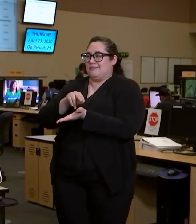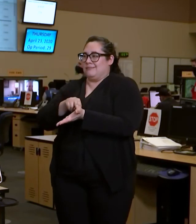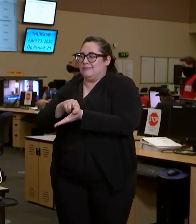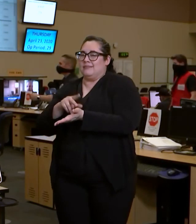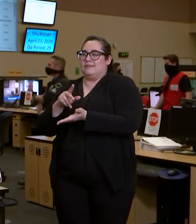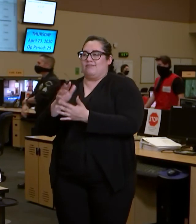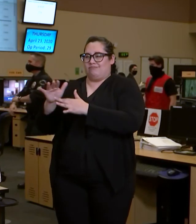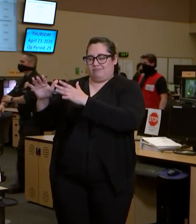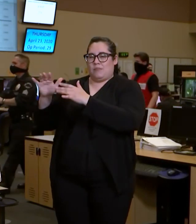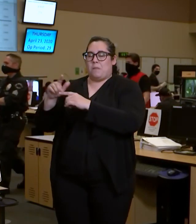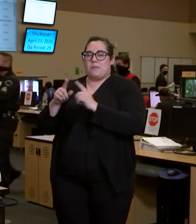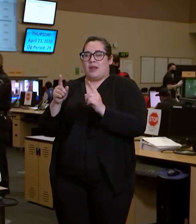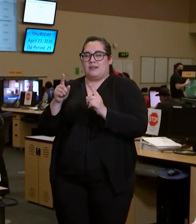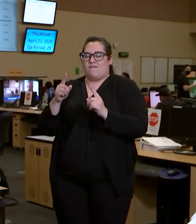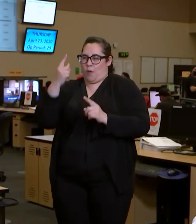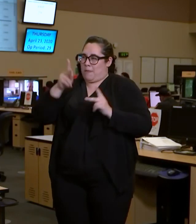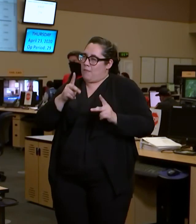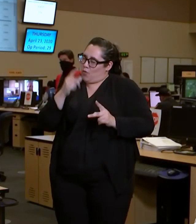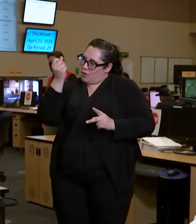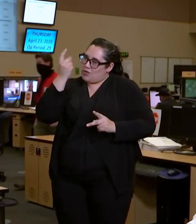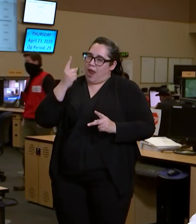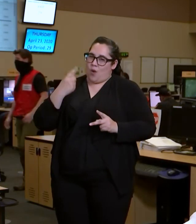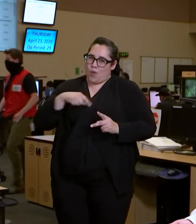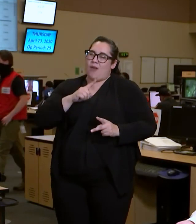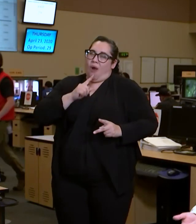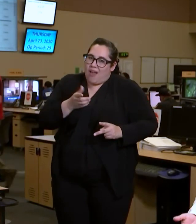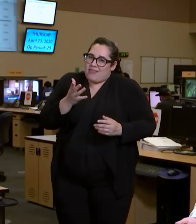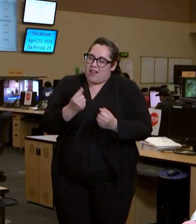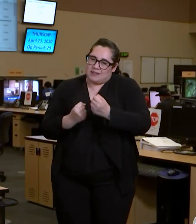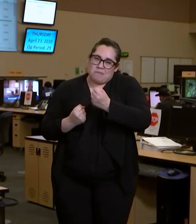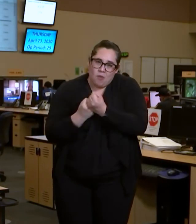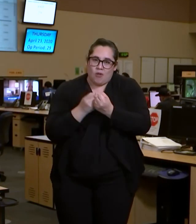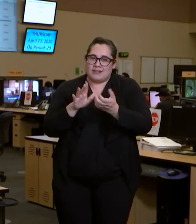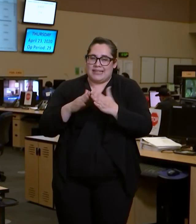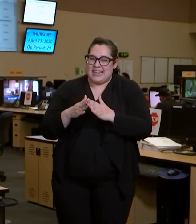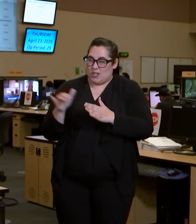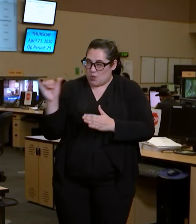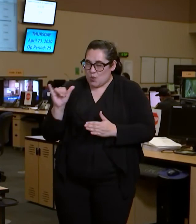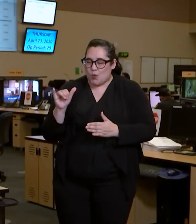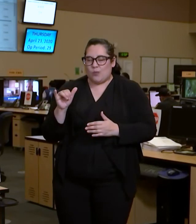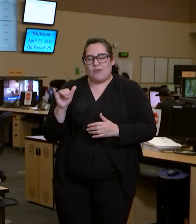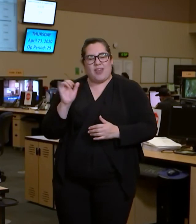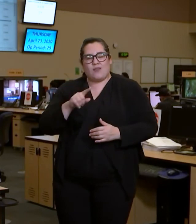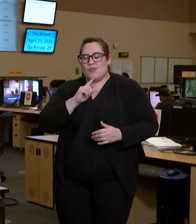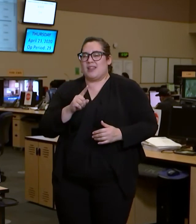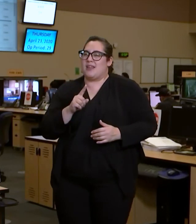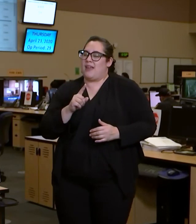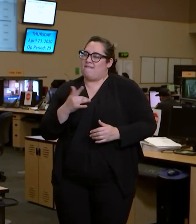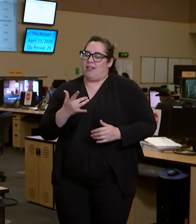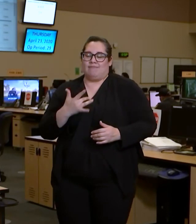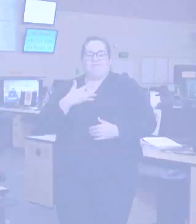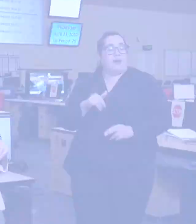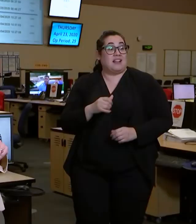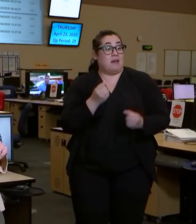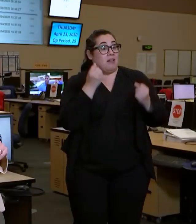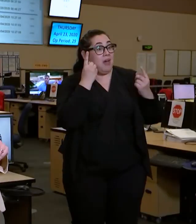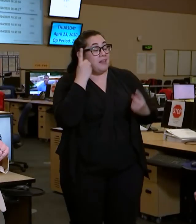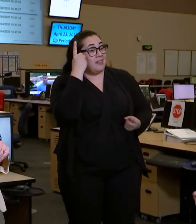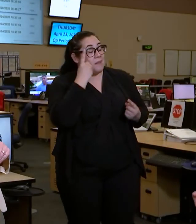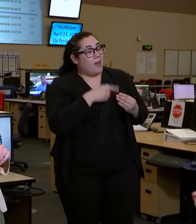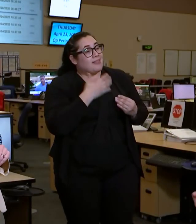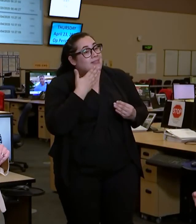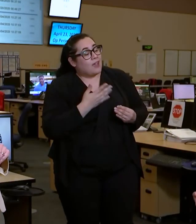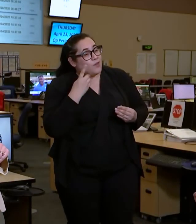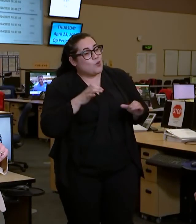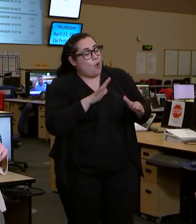that. So, I mean, just for people to understand that we are there to support the city as well, it really warms our heart as well. Thank